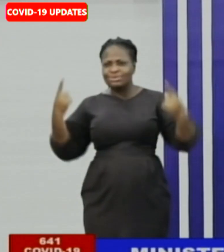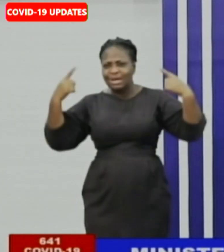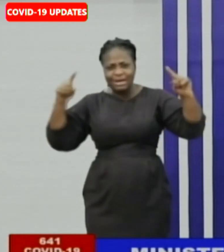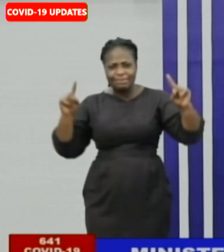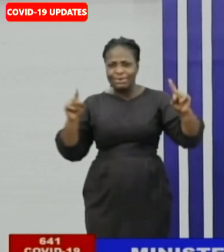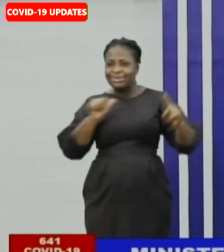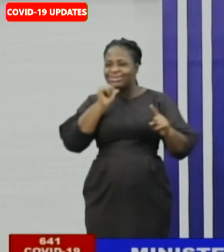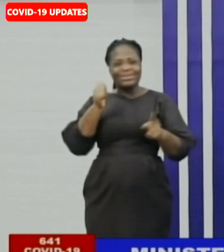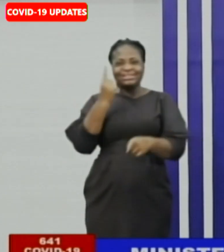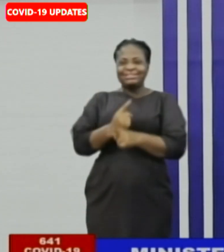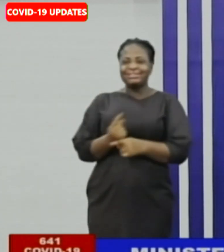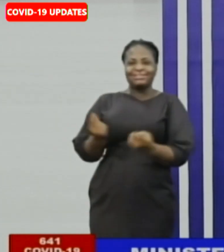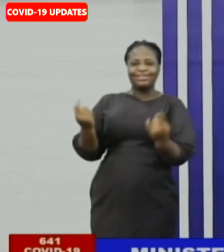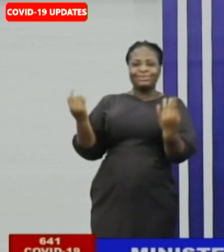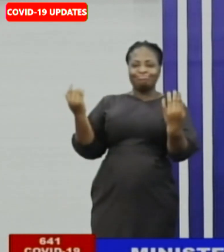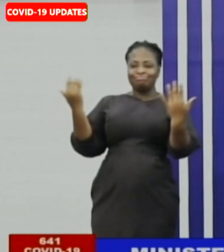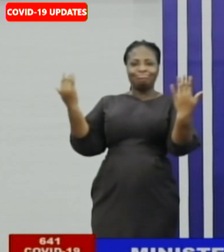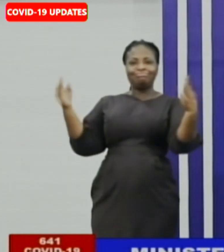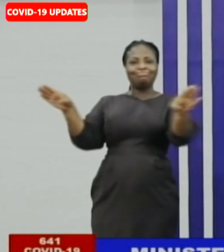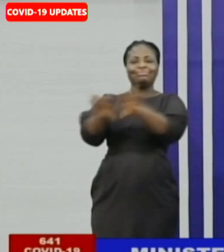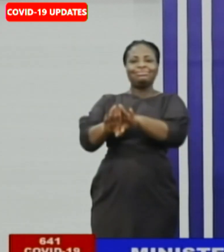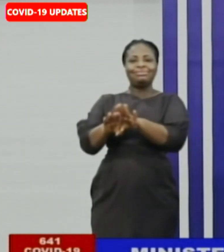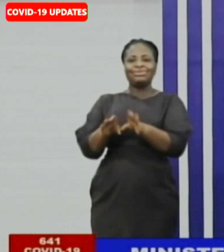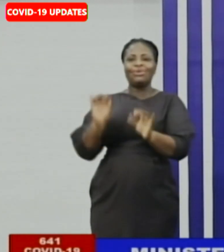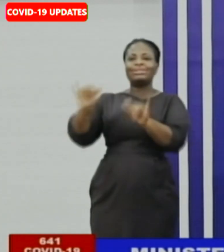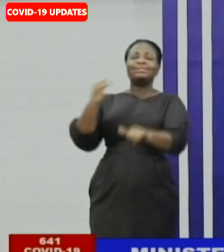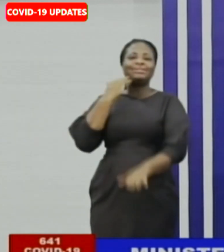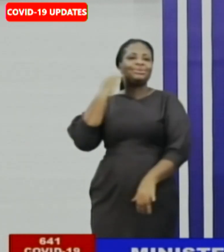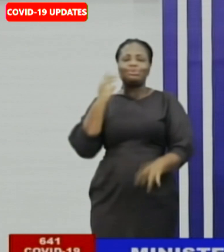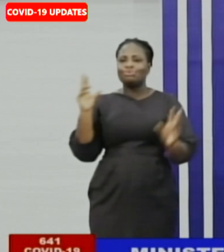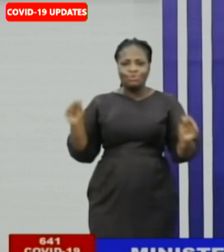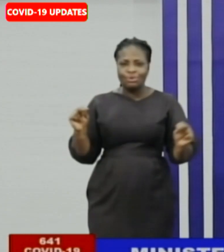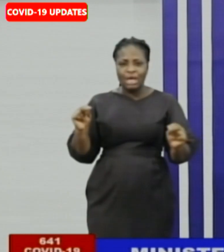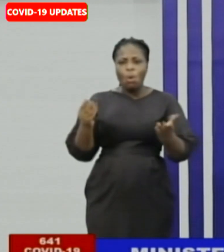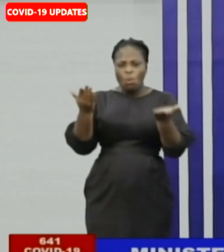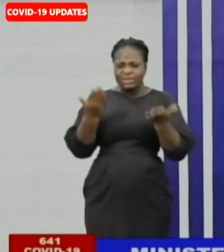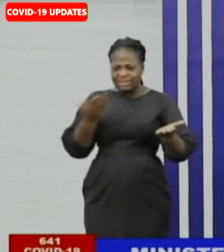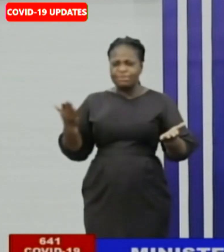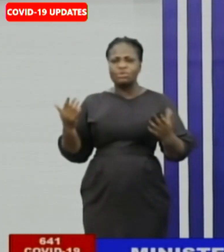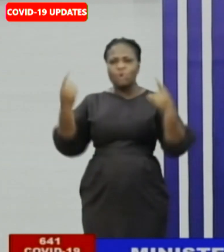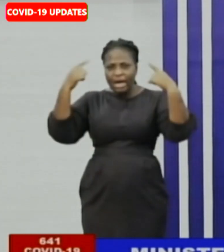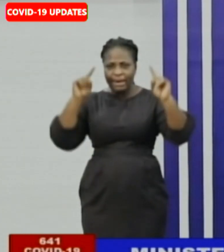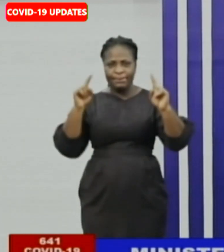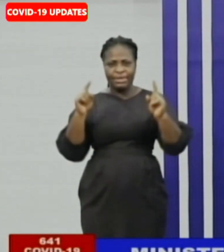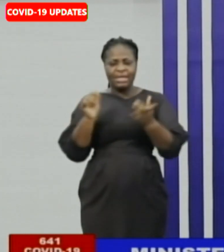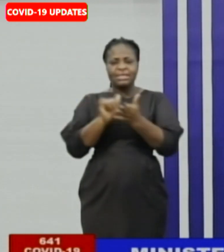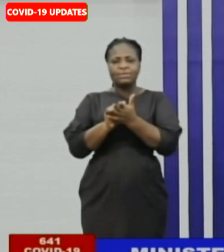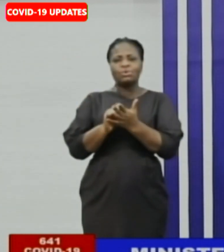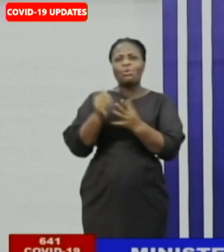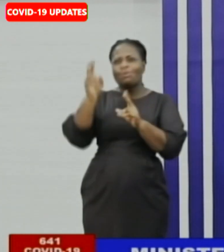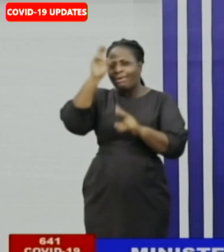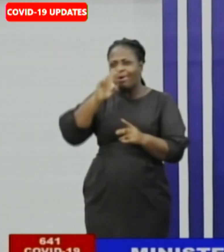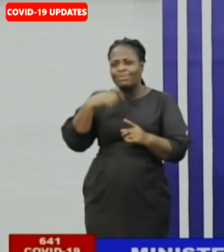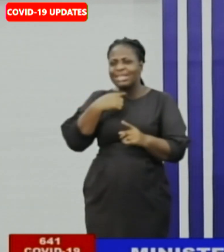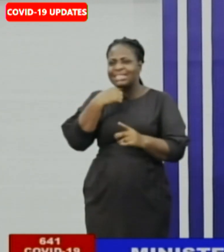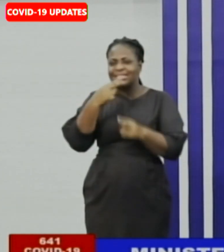for lockdown's sake. It was to allow for something significant to happen. That significant thing is what we call the Enhanced Tracing and